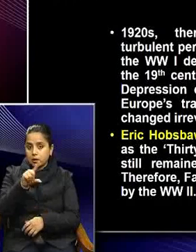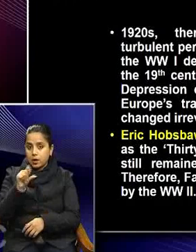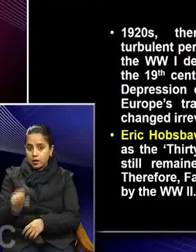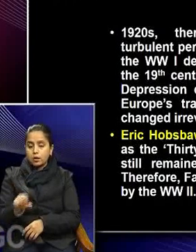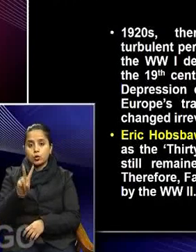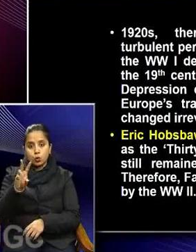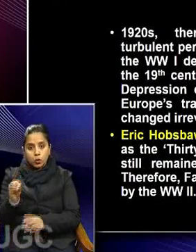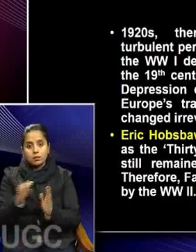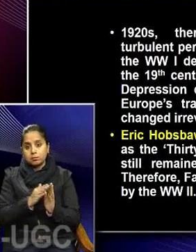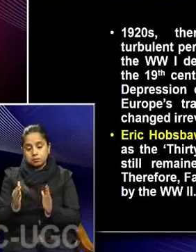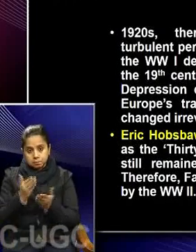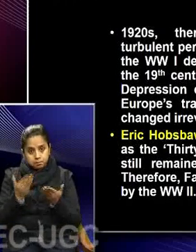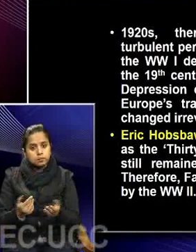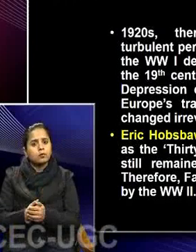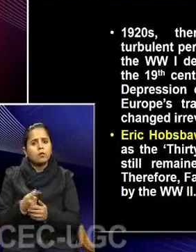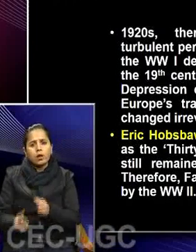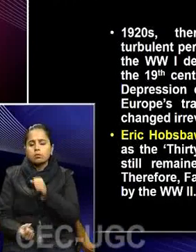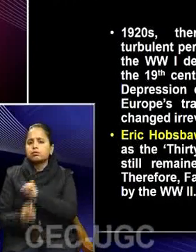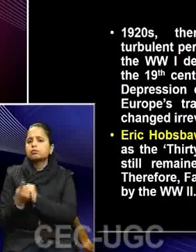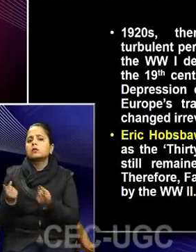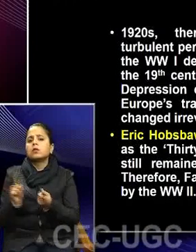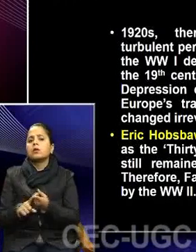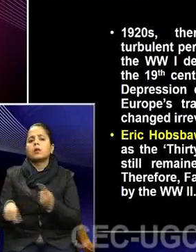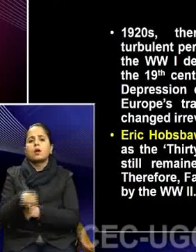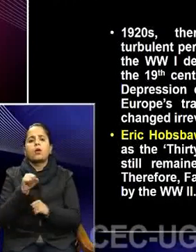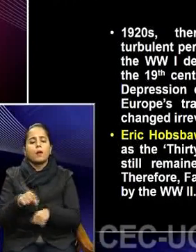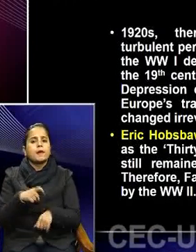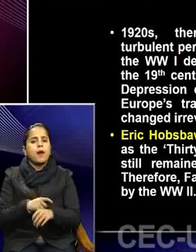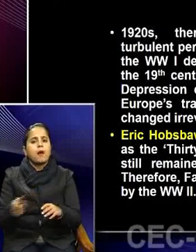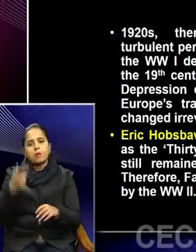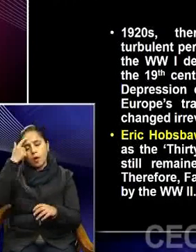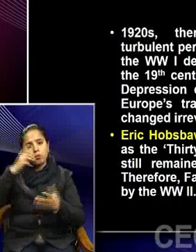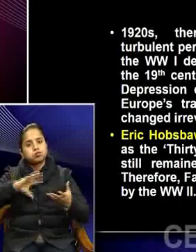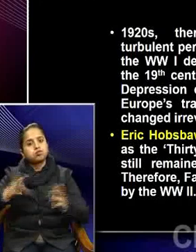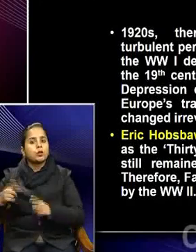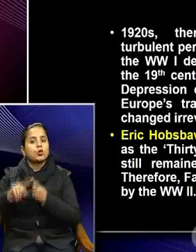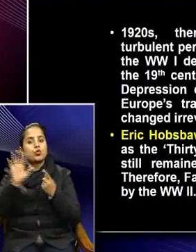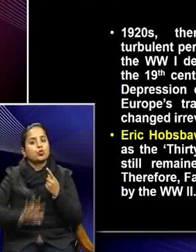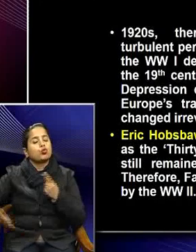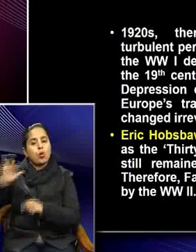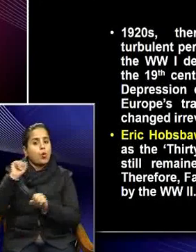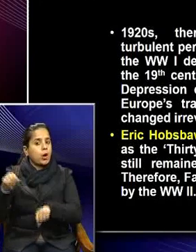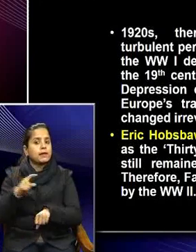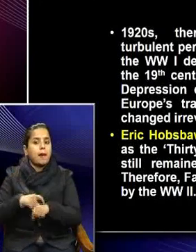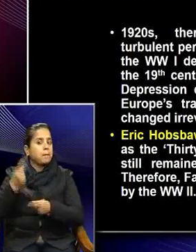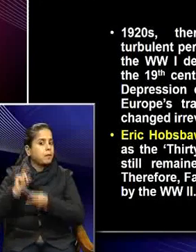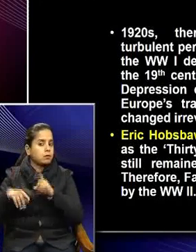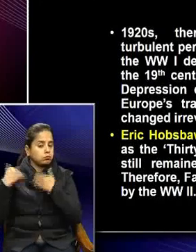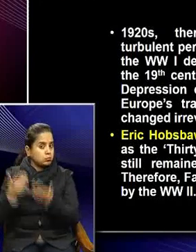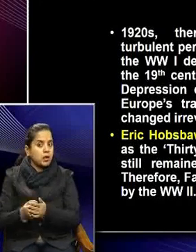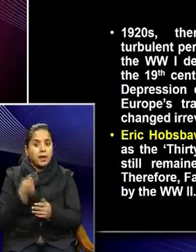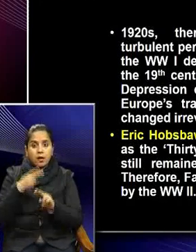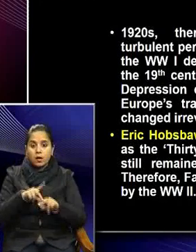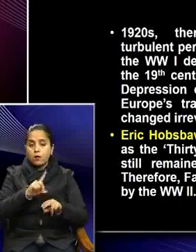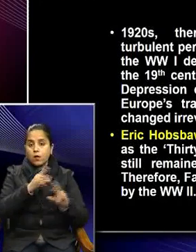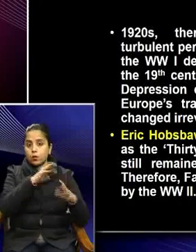1920s, therefore, emerges as a turbulent period in history of Europe. If the First World War